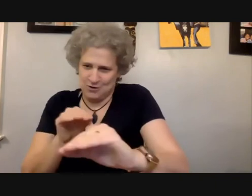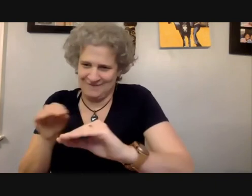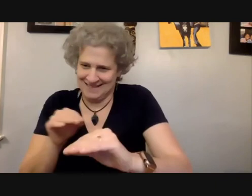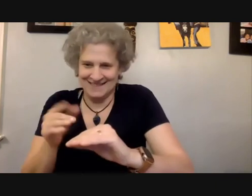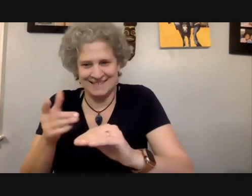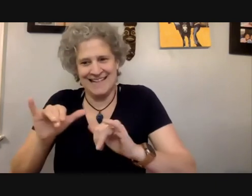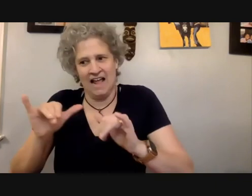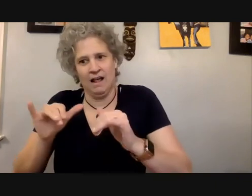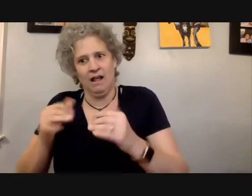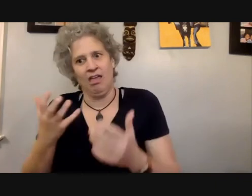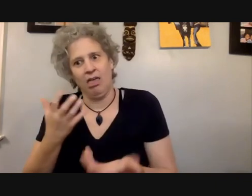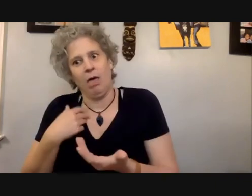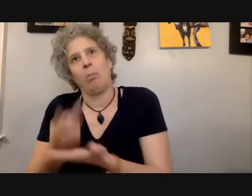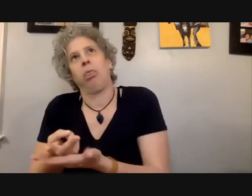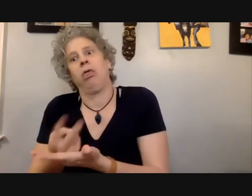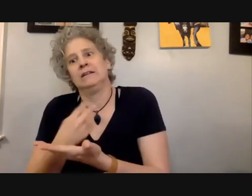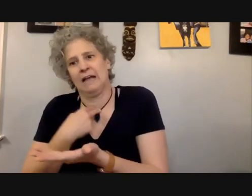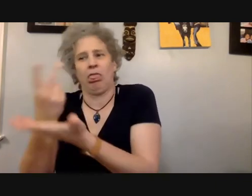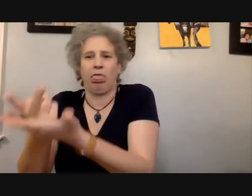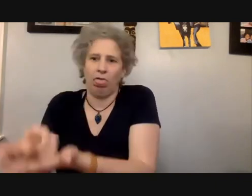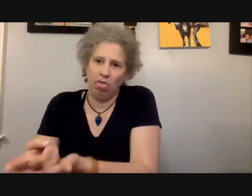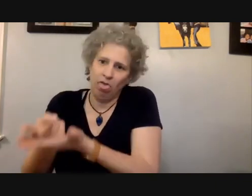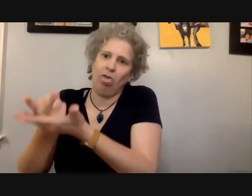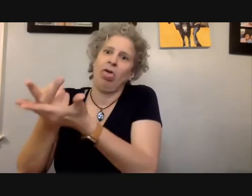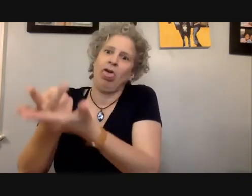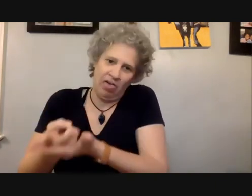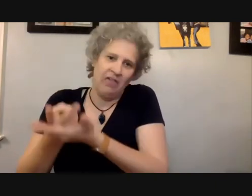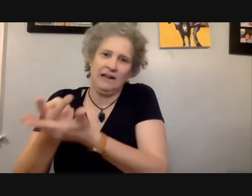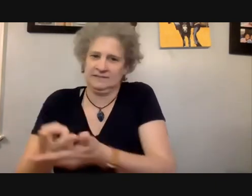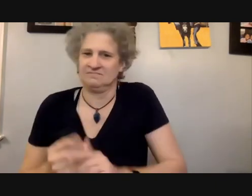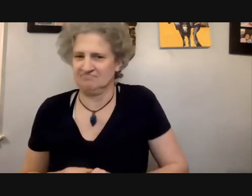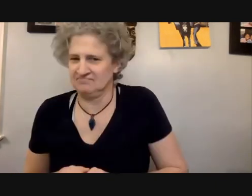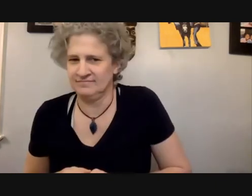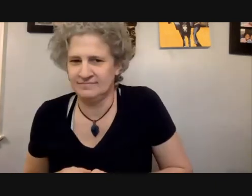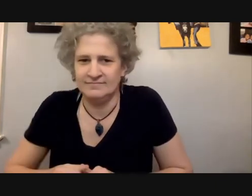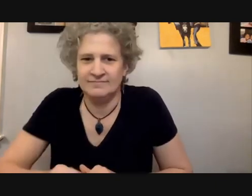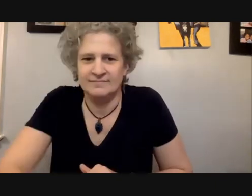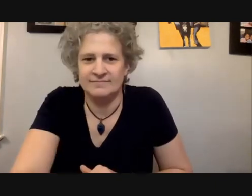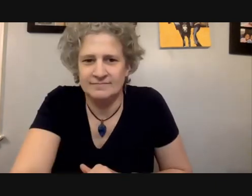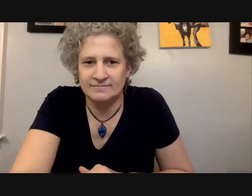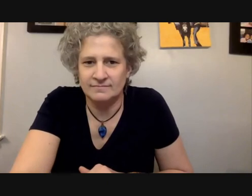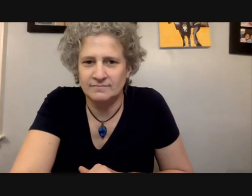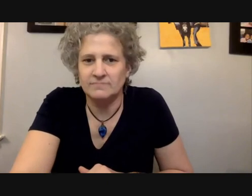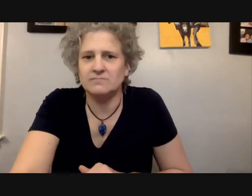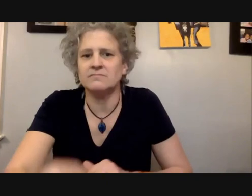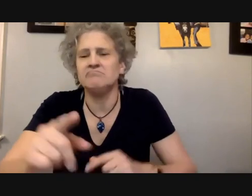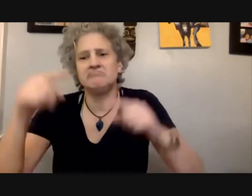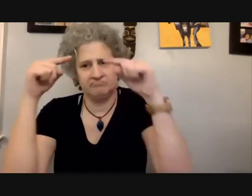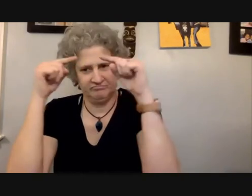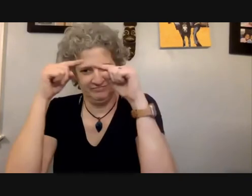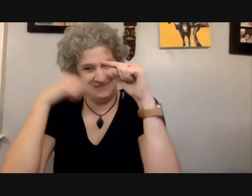see this. Even though, the bed doesn't move, the movement indicates a long period of time passing.